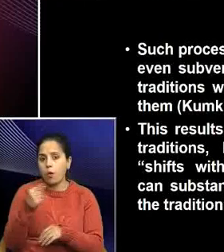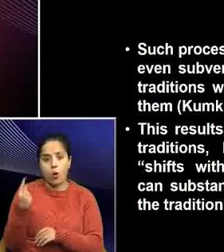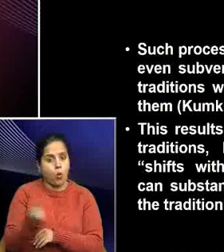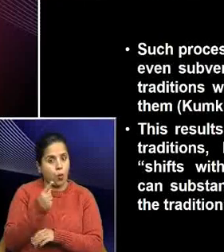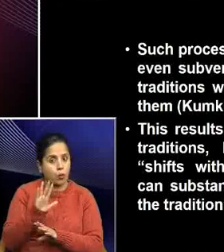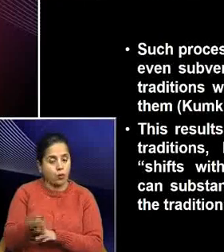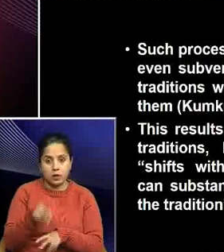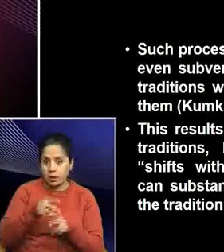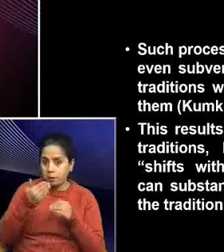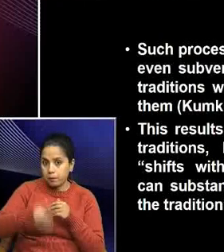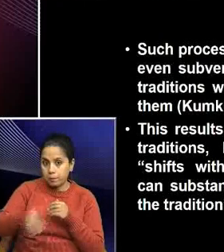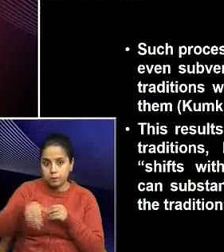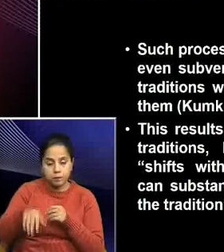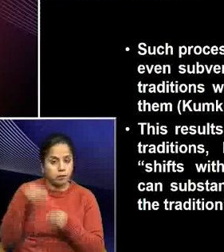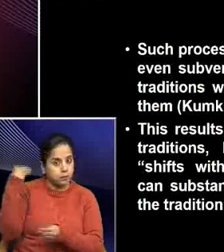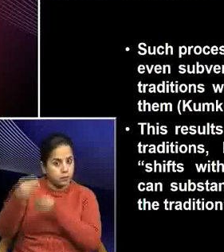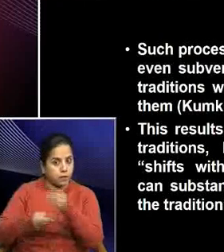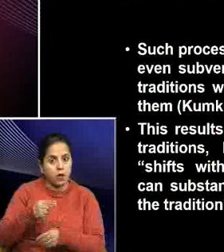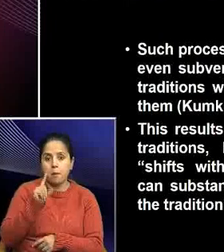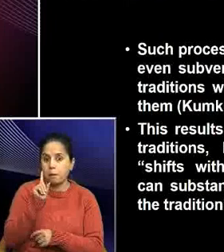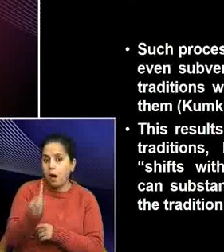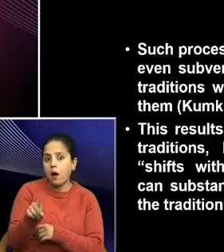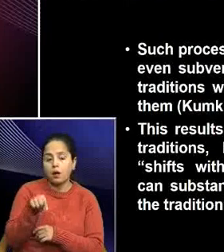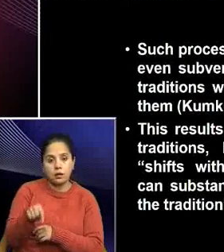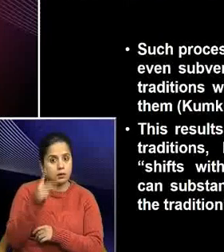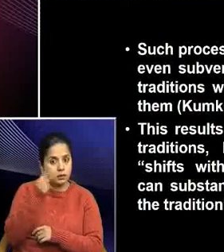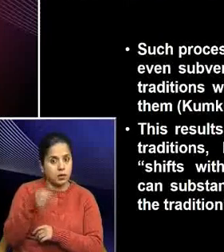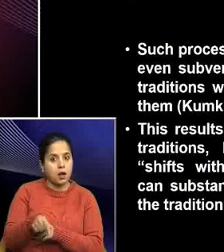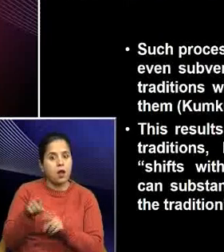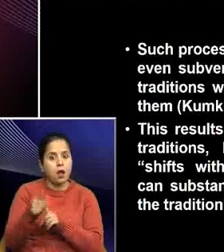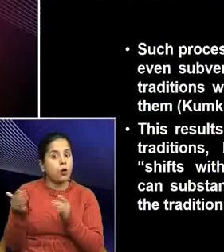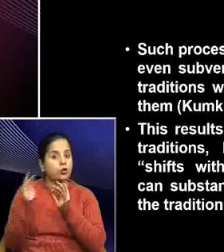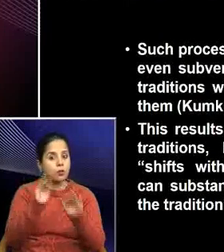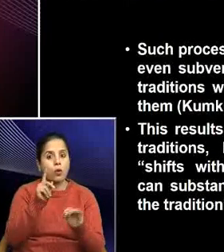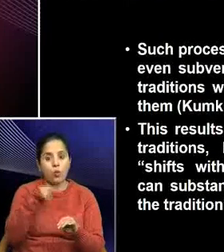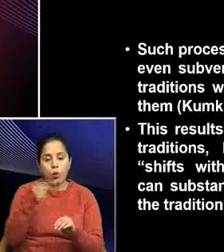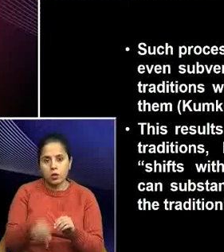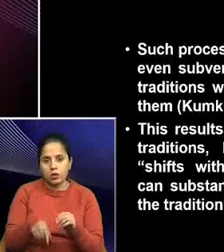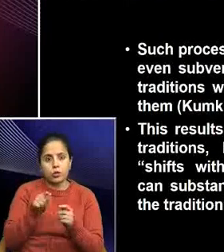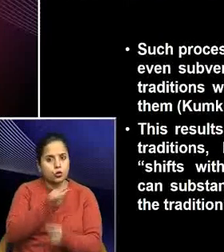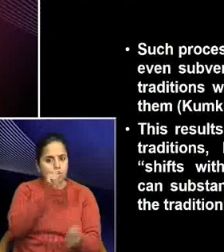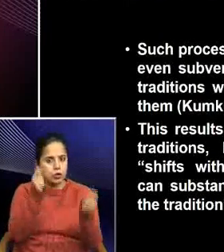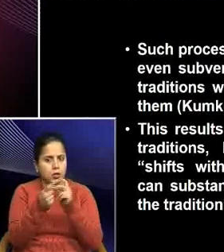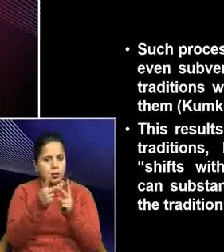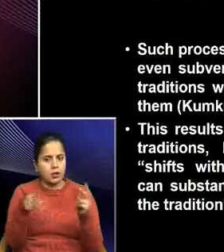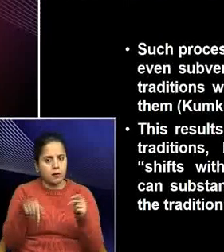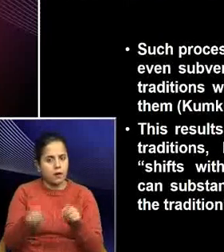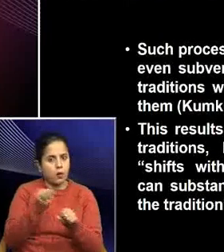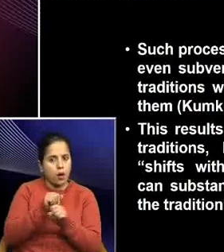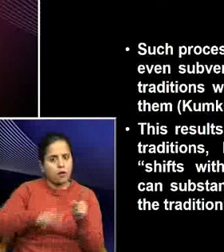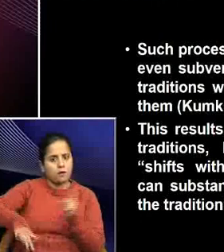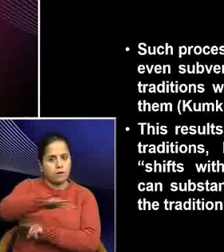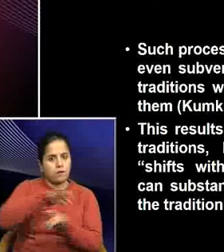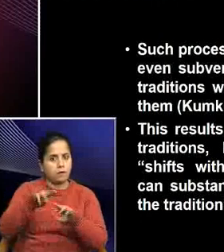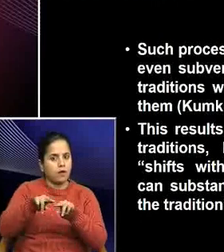continuance of these traditions, but it is accompanied by shifts within the framework which